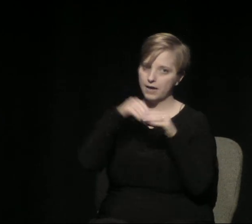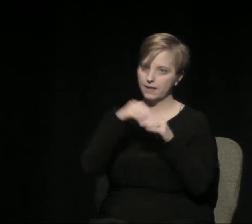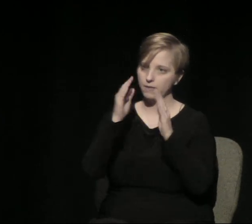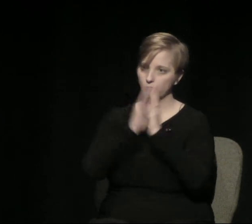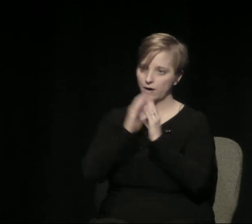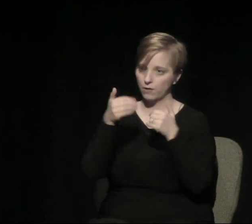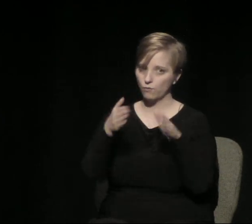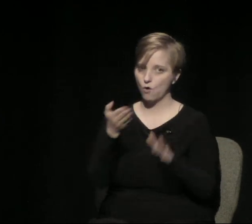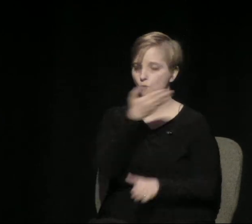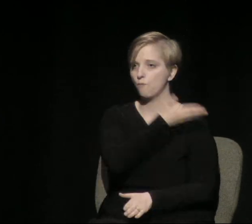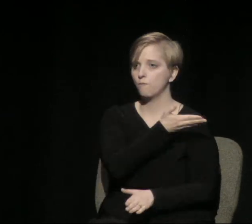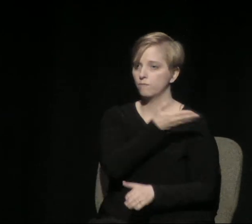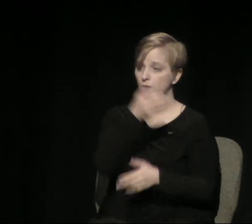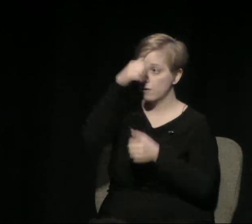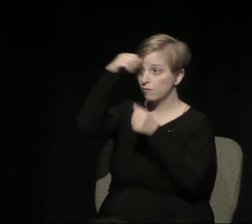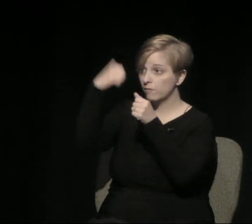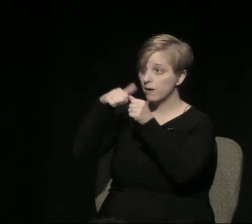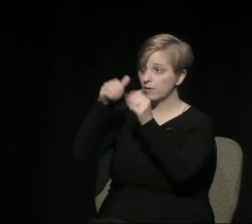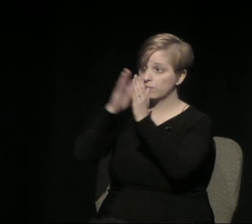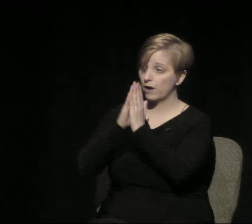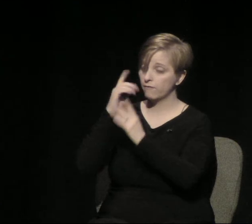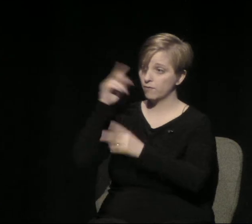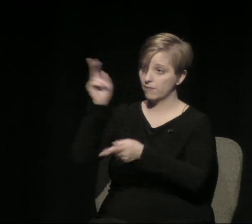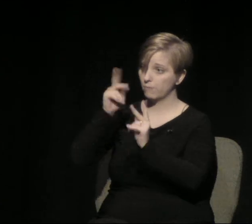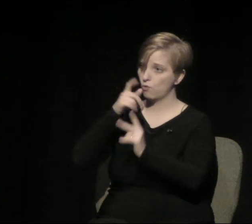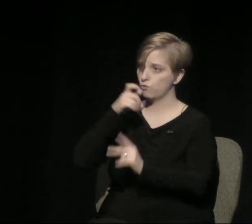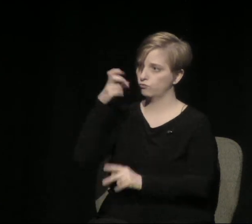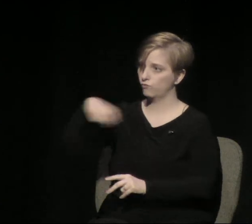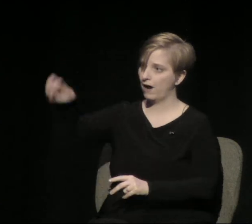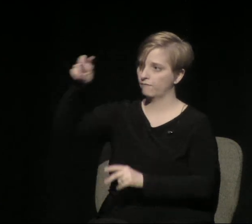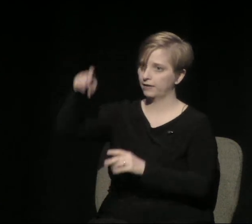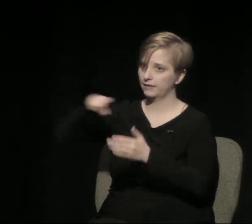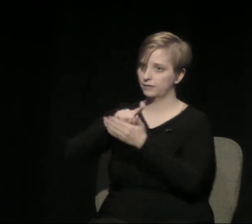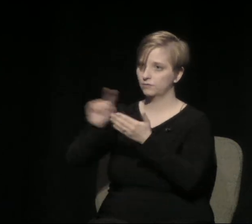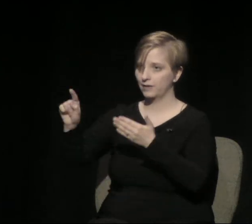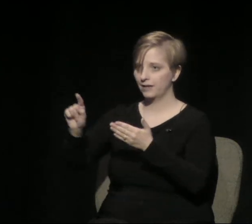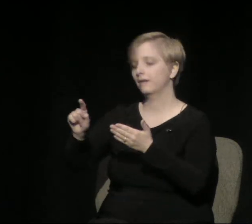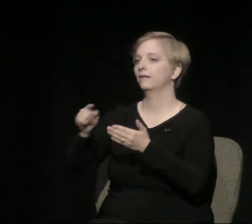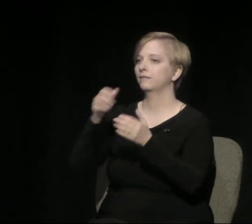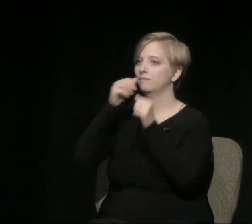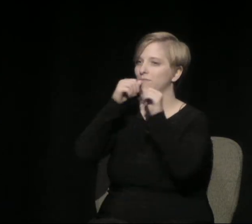pray for those that we have out on mission trips and at camps. God bless you guys.